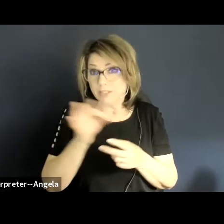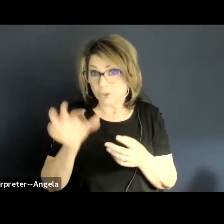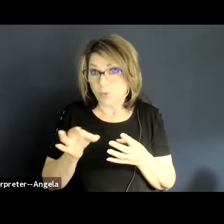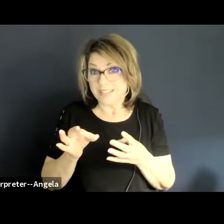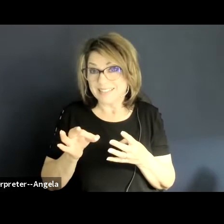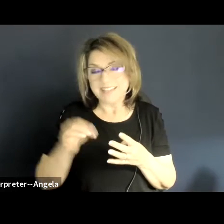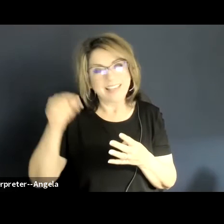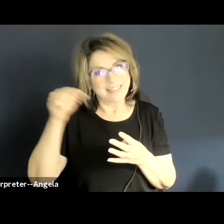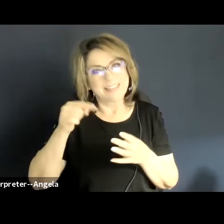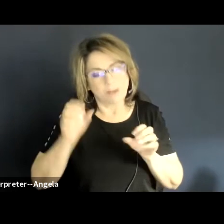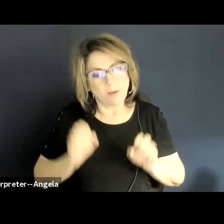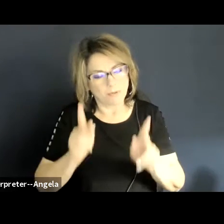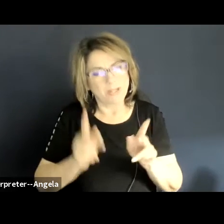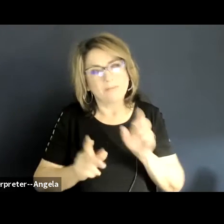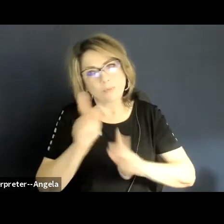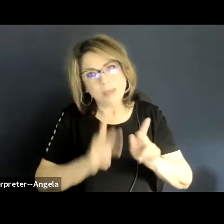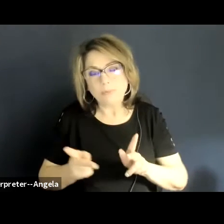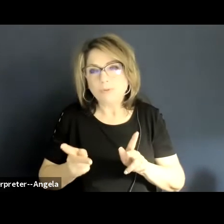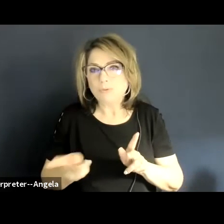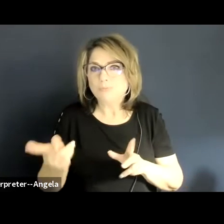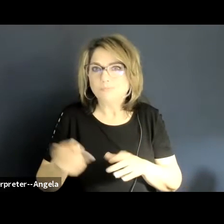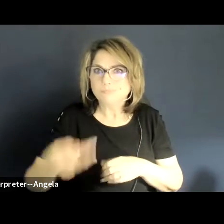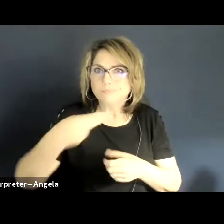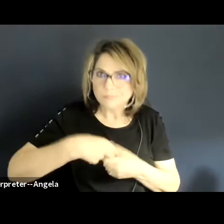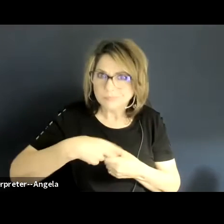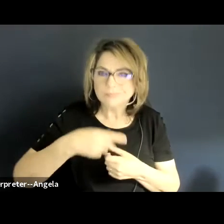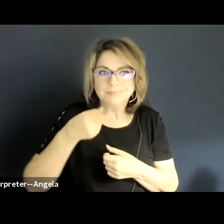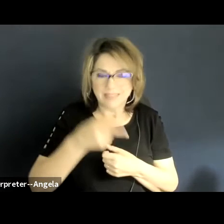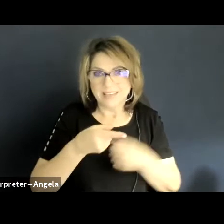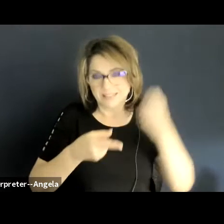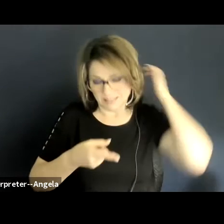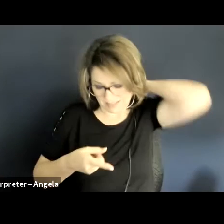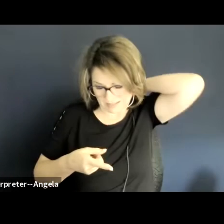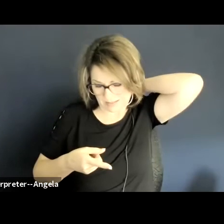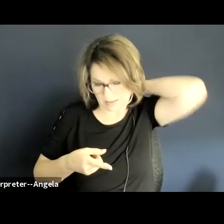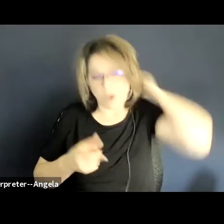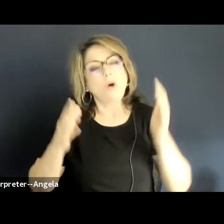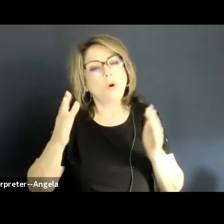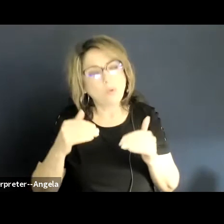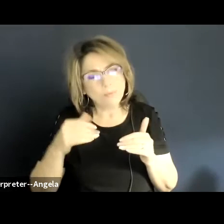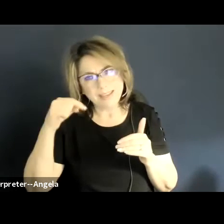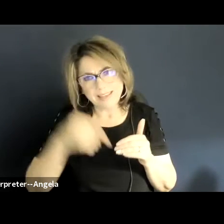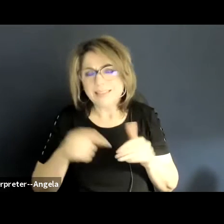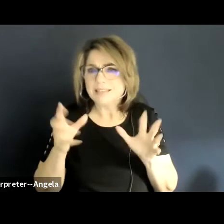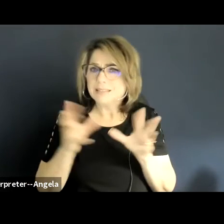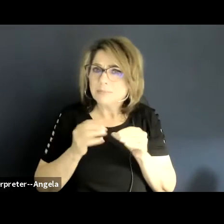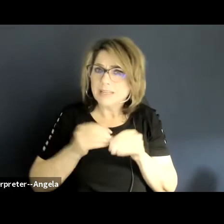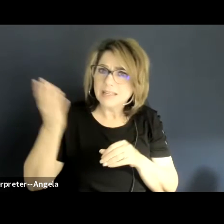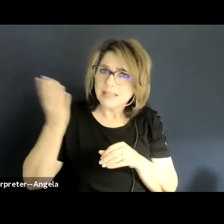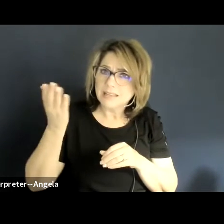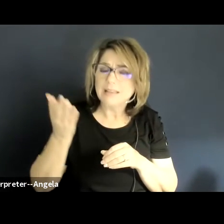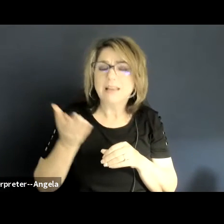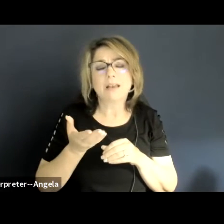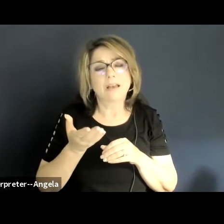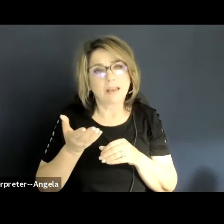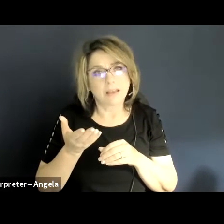opportunity for people to participate in this. I'm hoping that this session will that's going